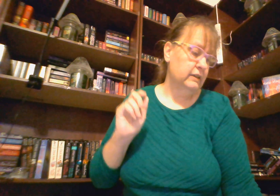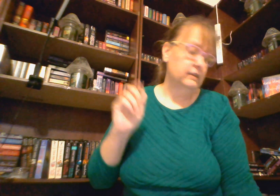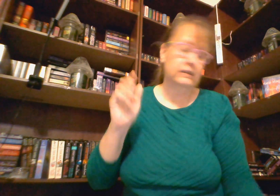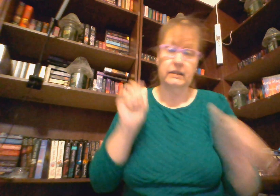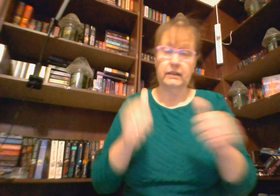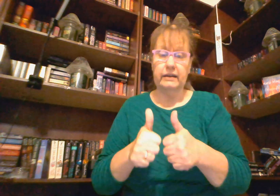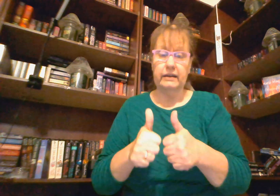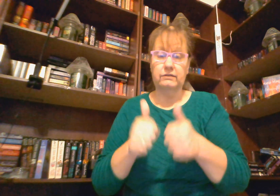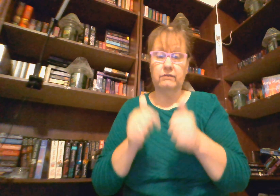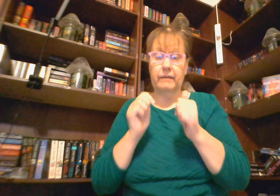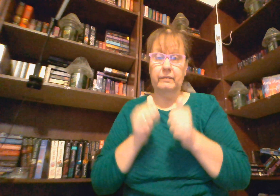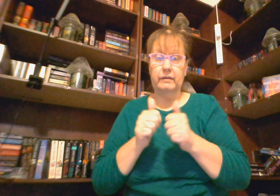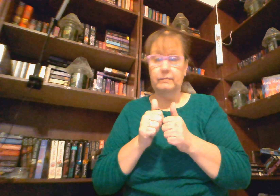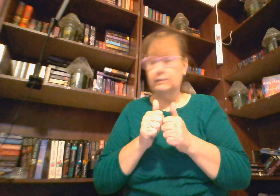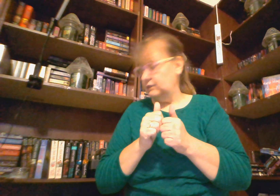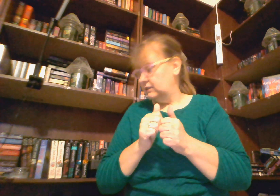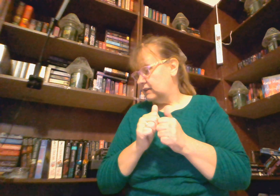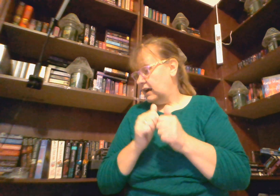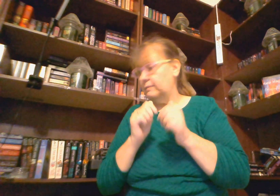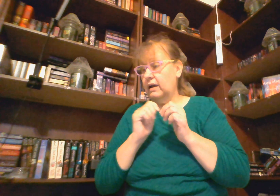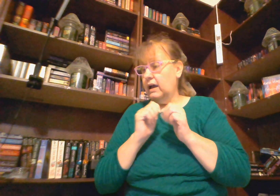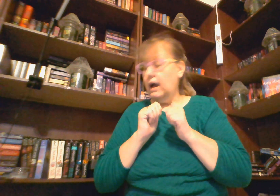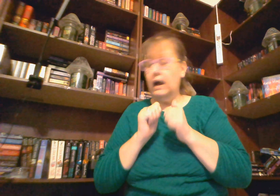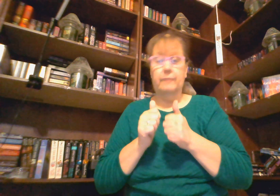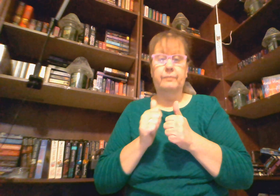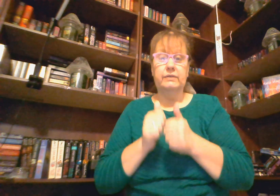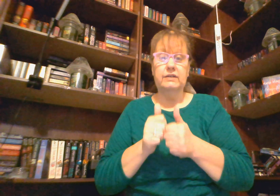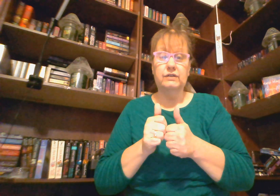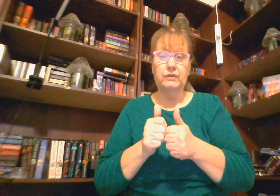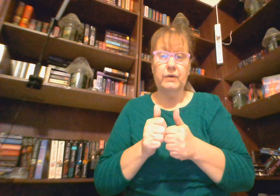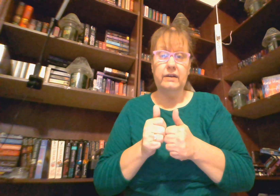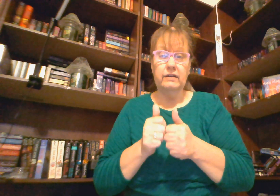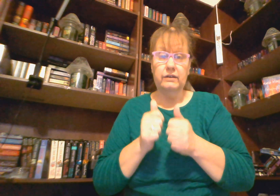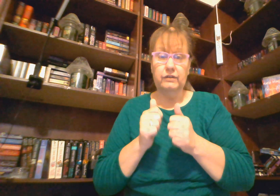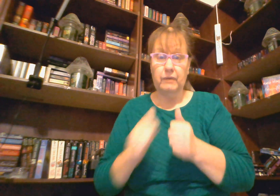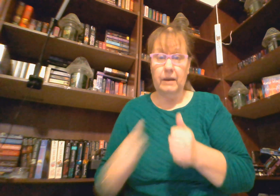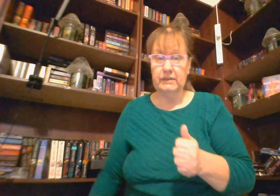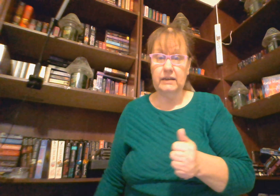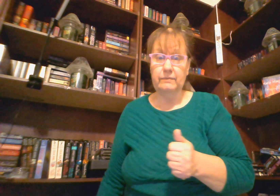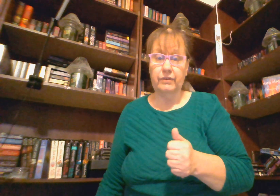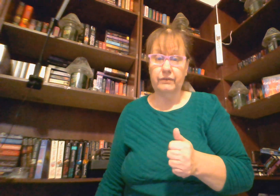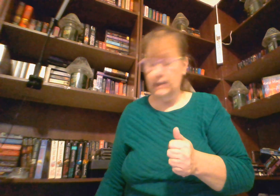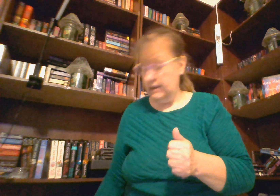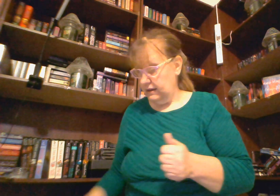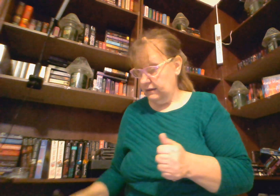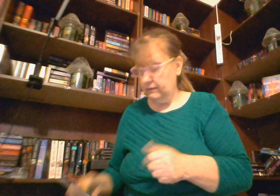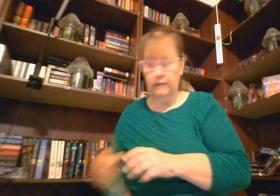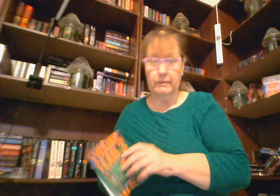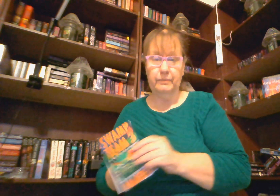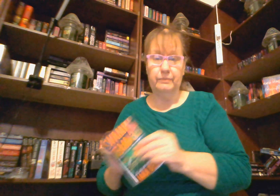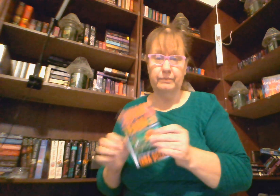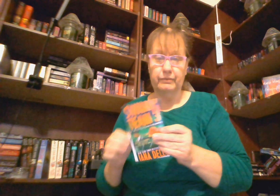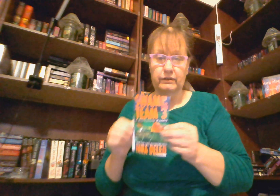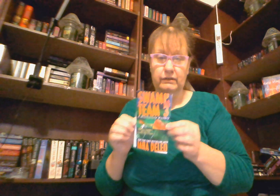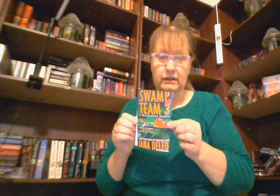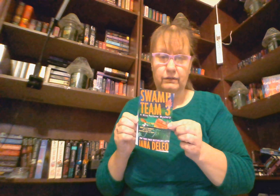please hit the like and subscribe. Let me know I'm doing a good job. Please enjoy Swamp Team 3. Sorry, my printer did